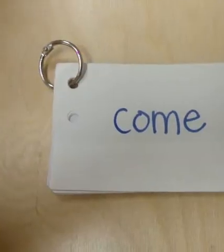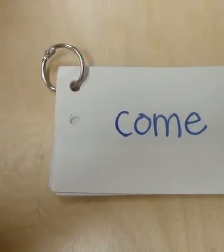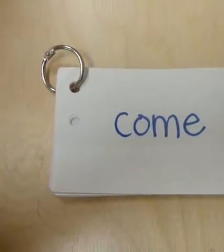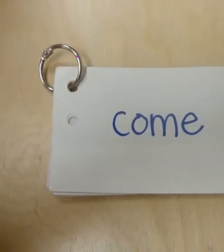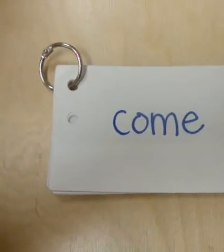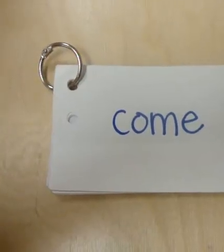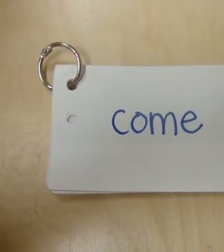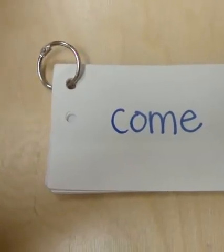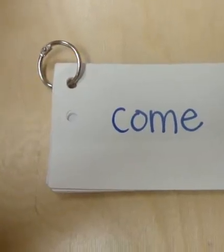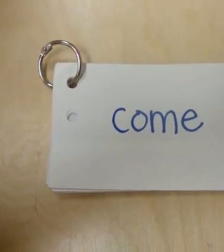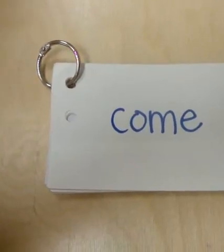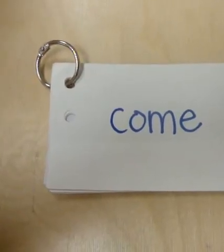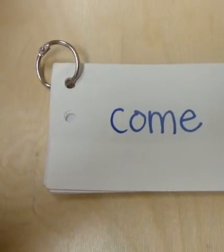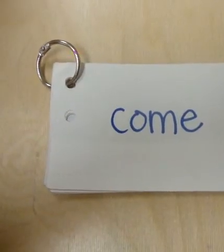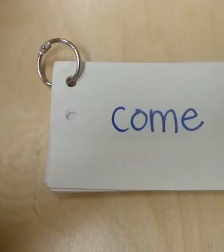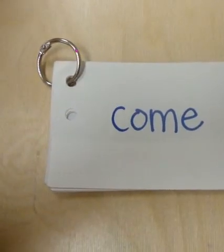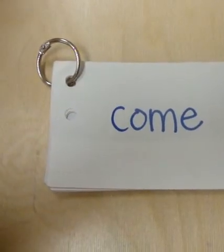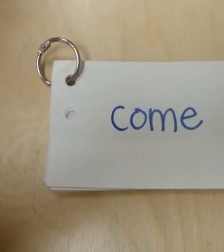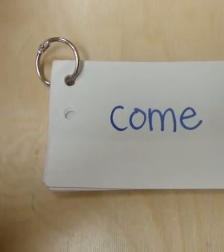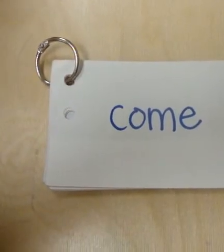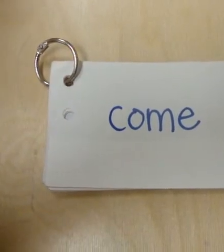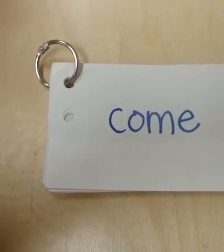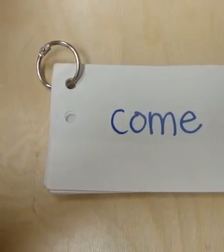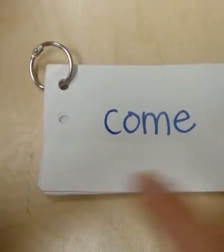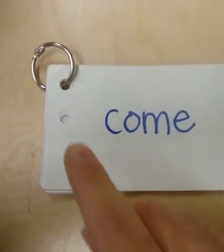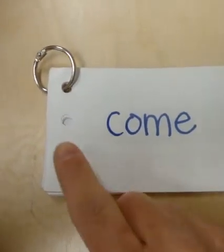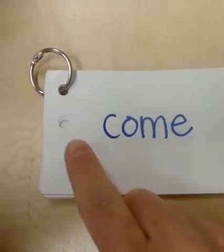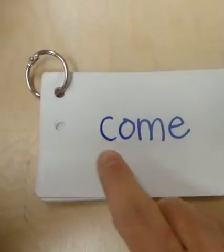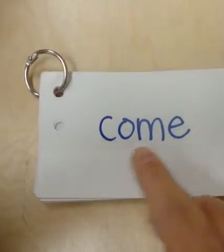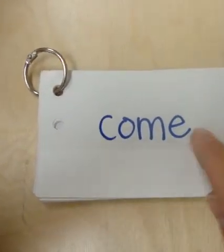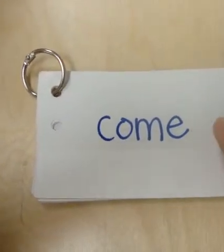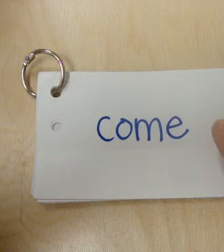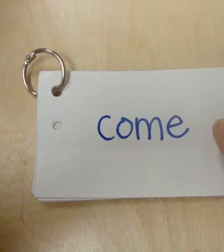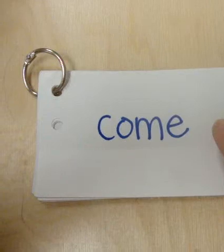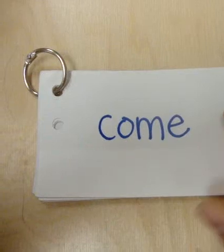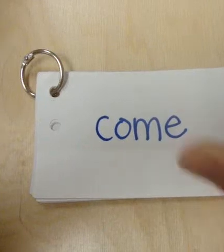So for example, you might see a child sitting with their card saying come.